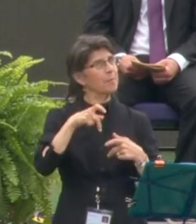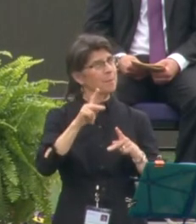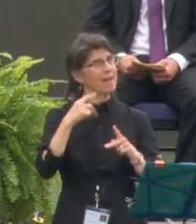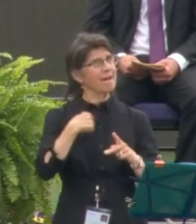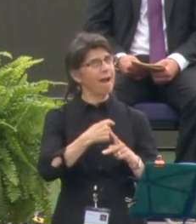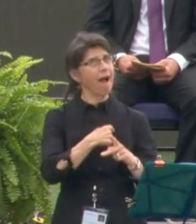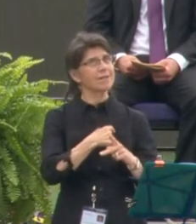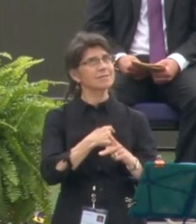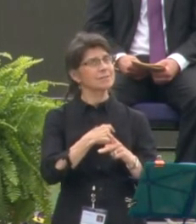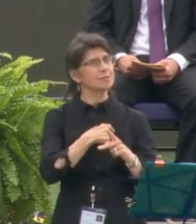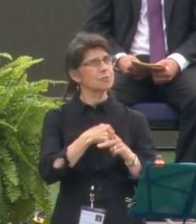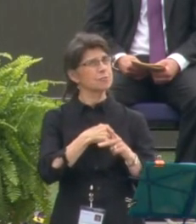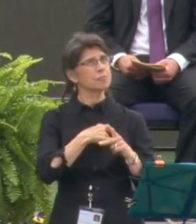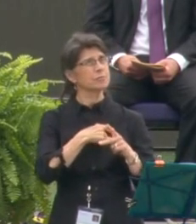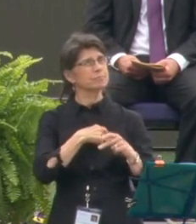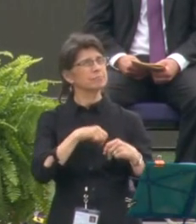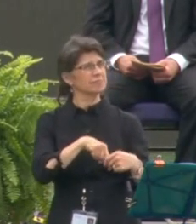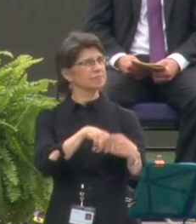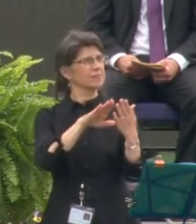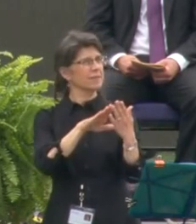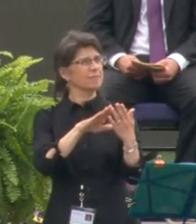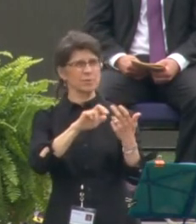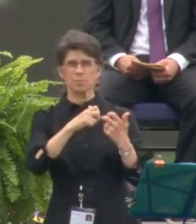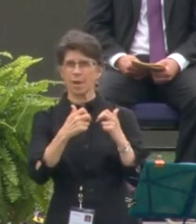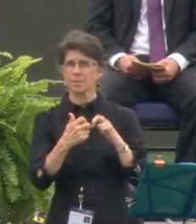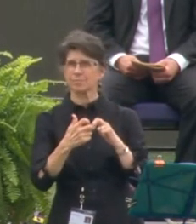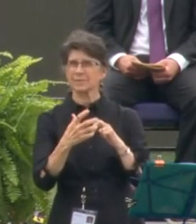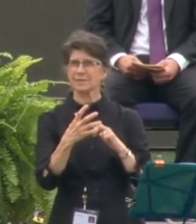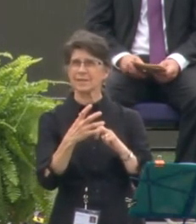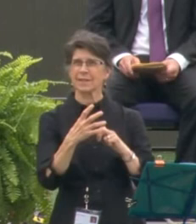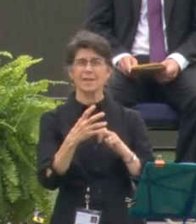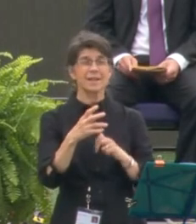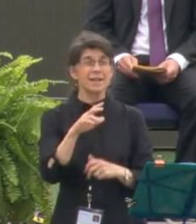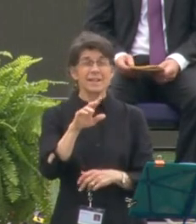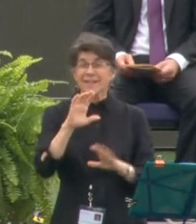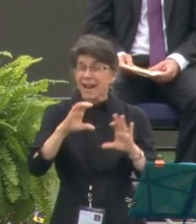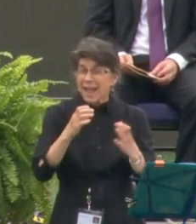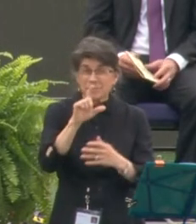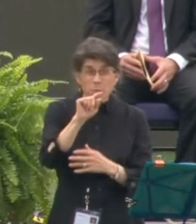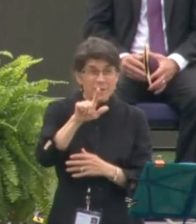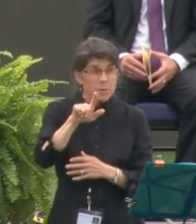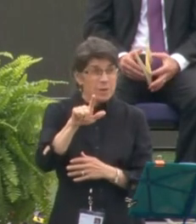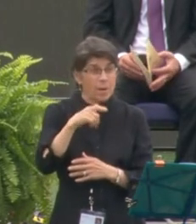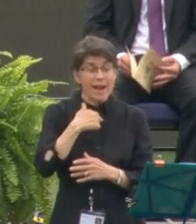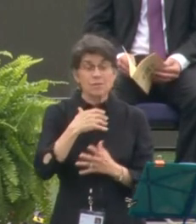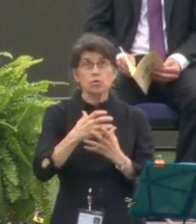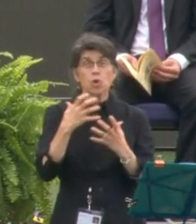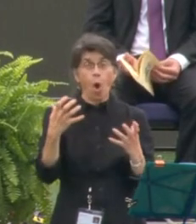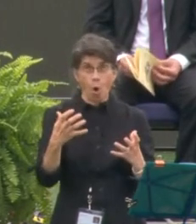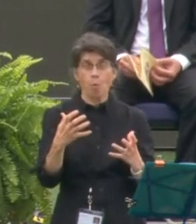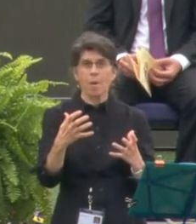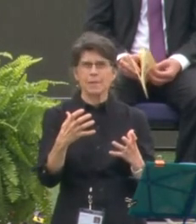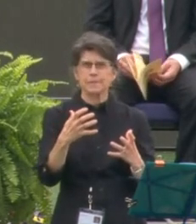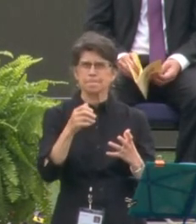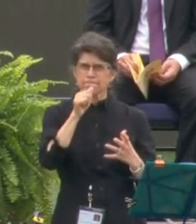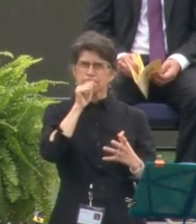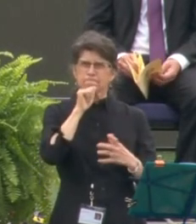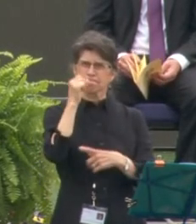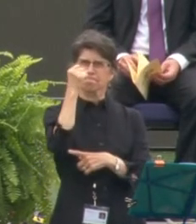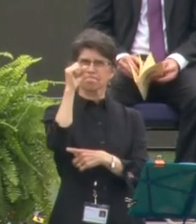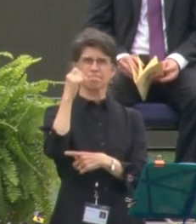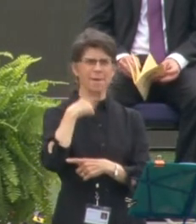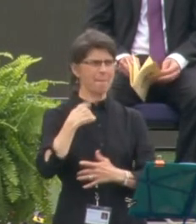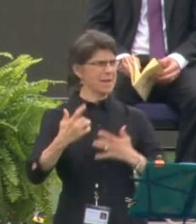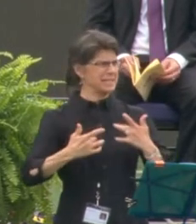with confidence. The class of 2021 has so much drive and determination, and I am so excited to see